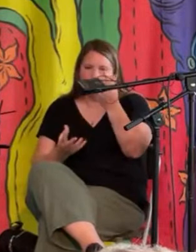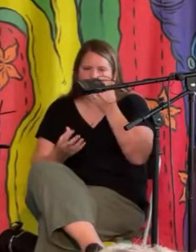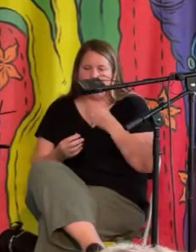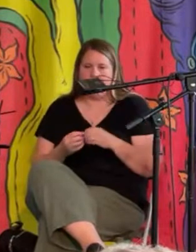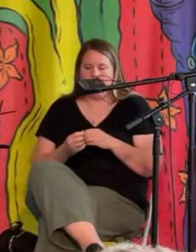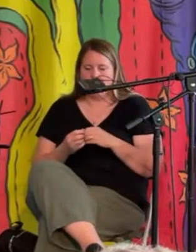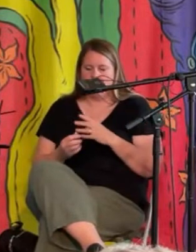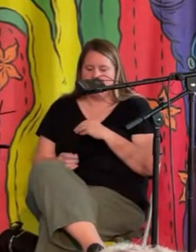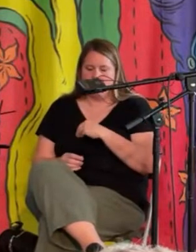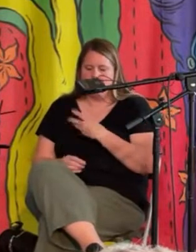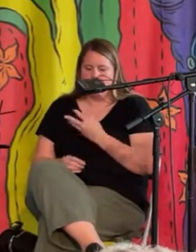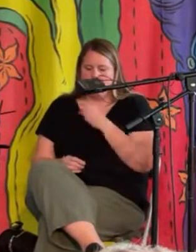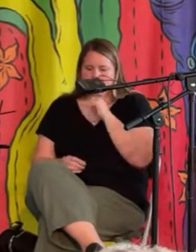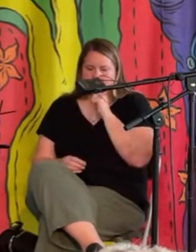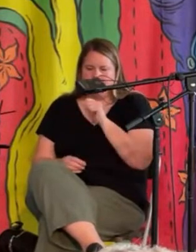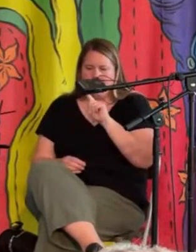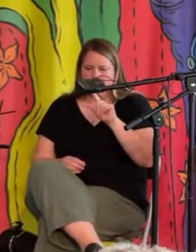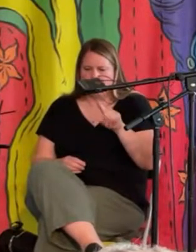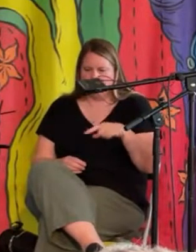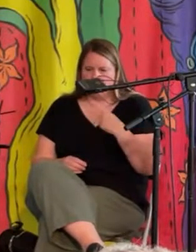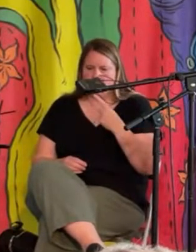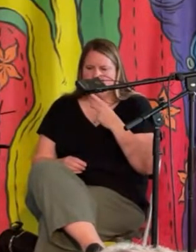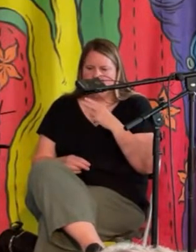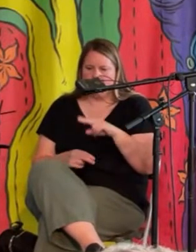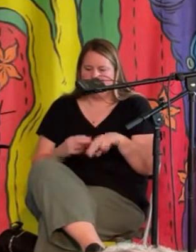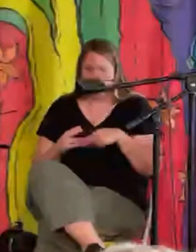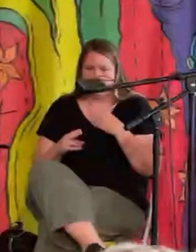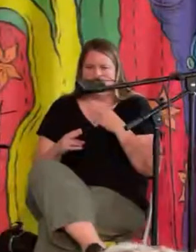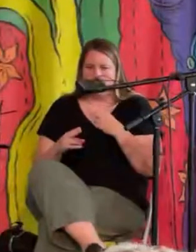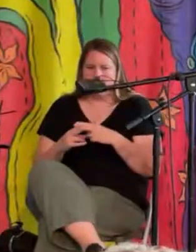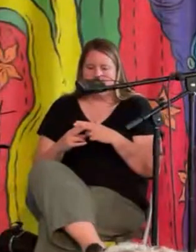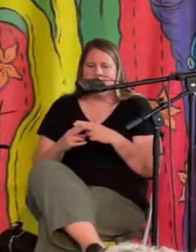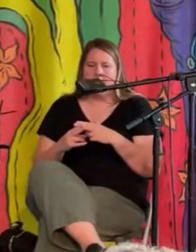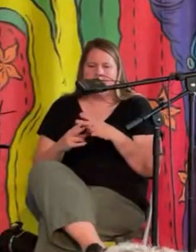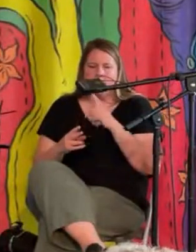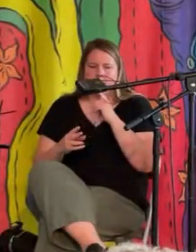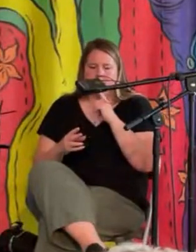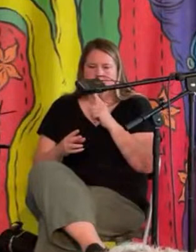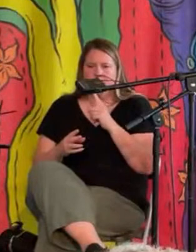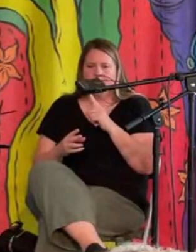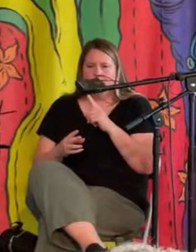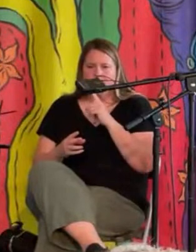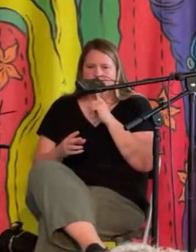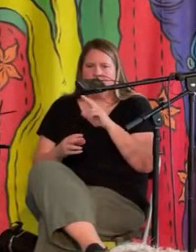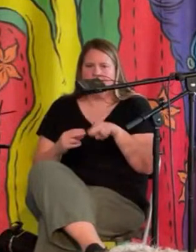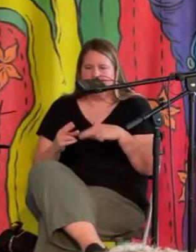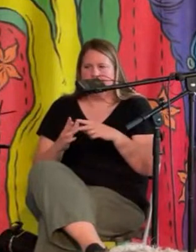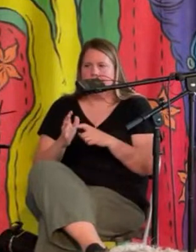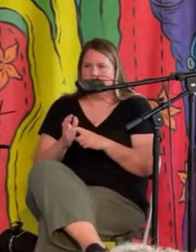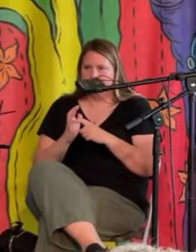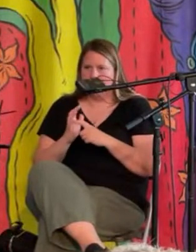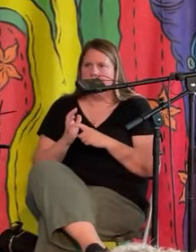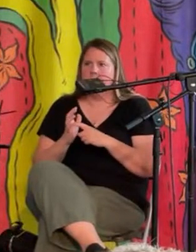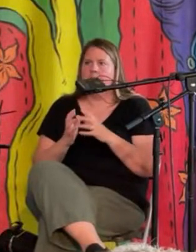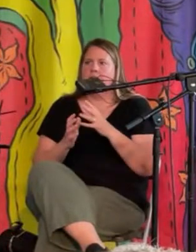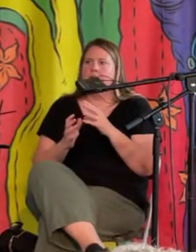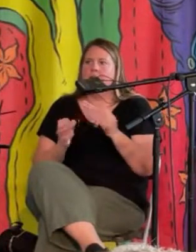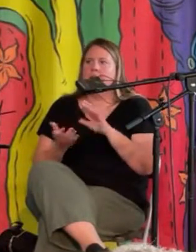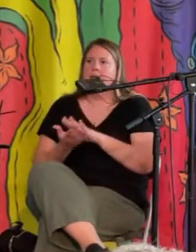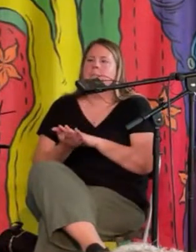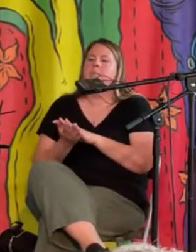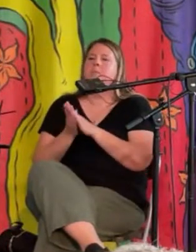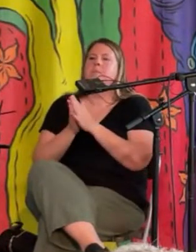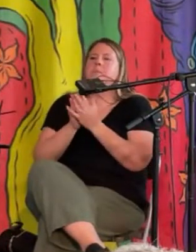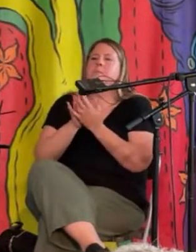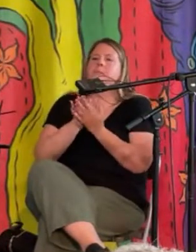not just about an event. It is an event. And it becomes